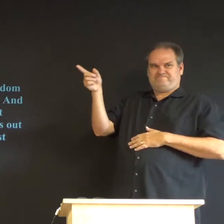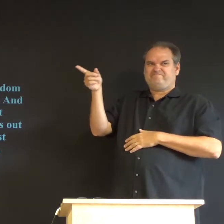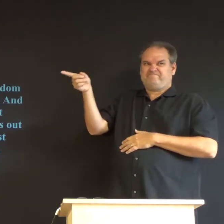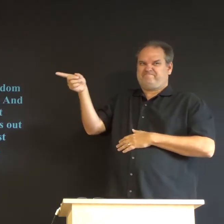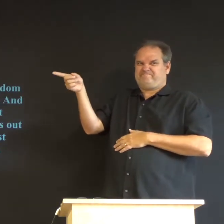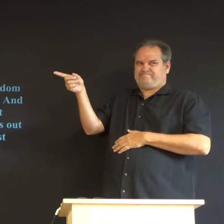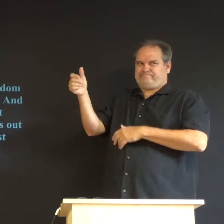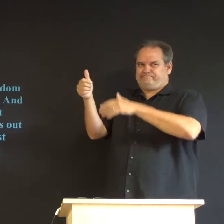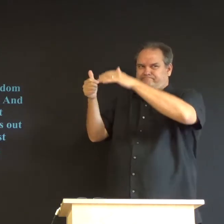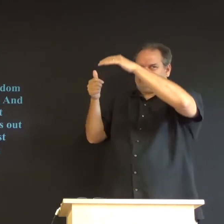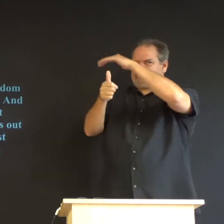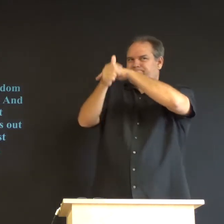Pharisees.